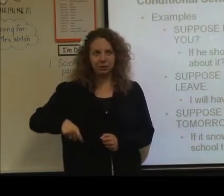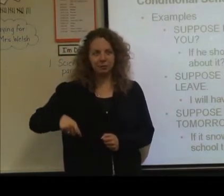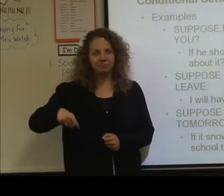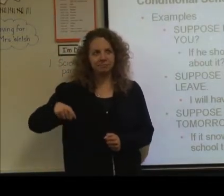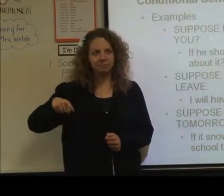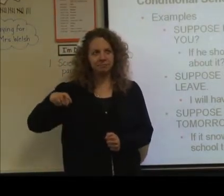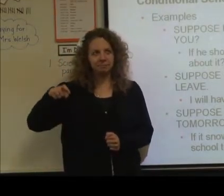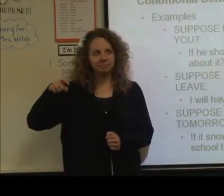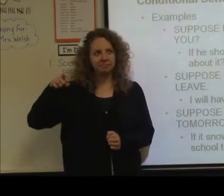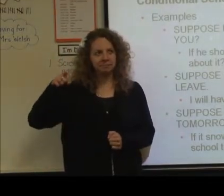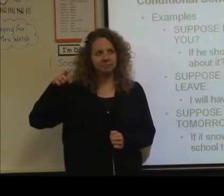to,